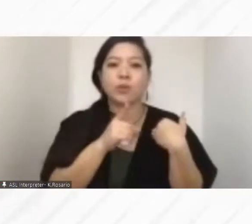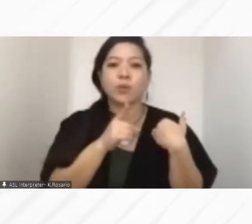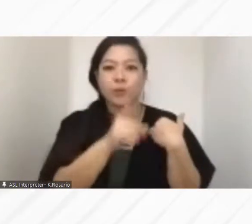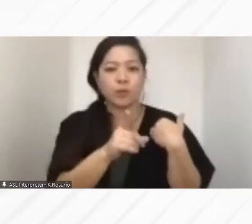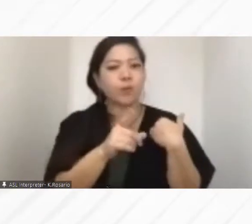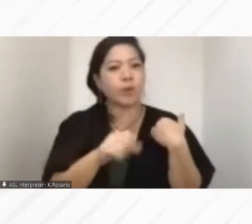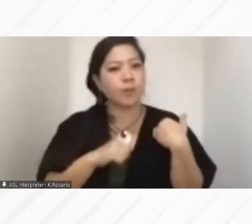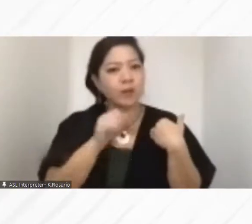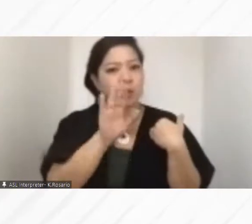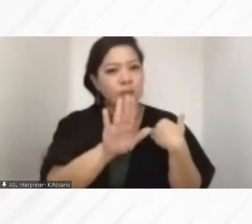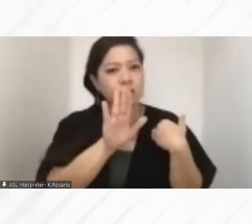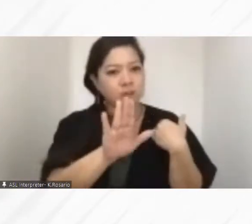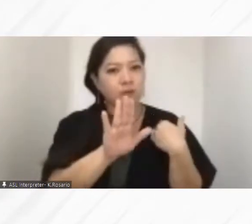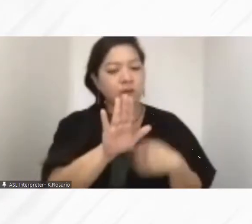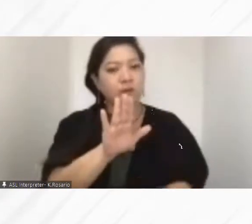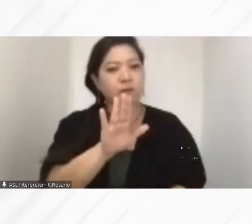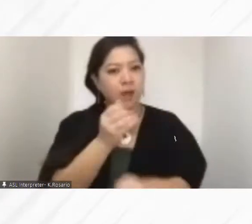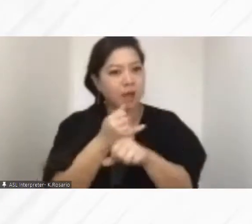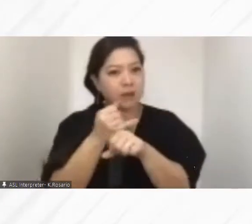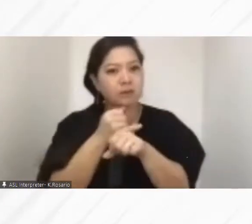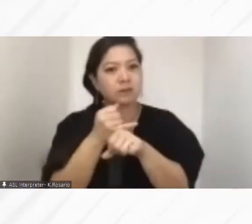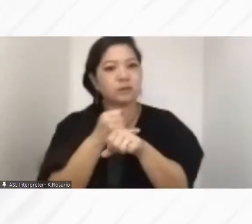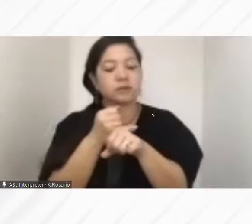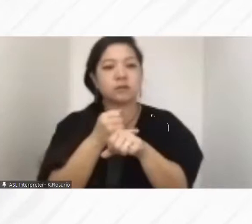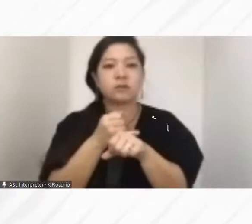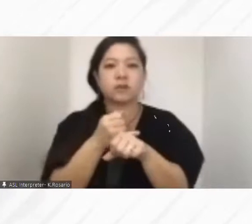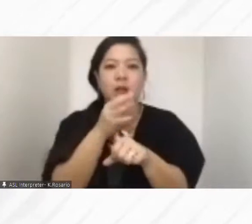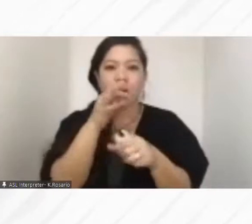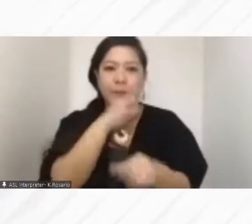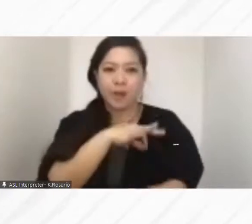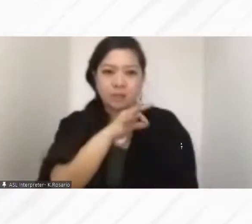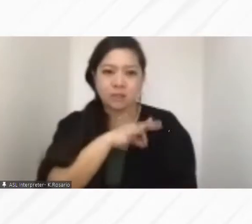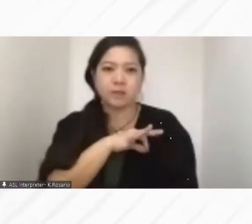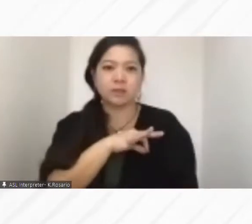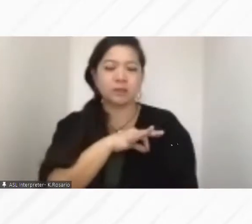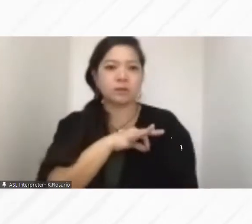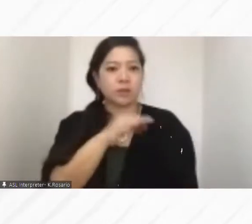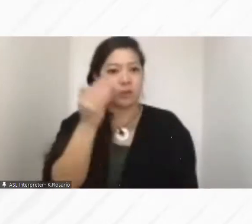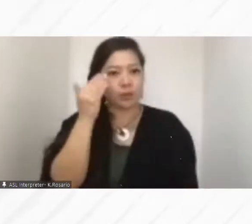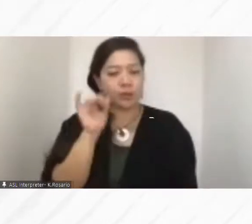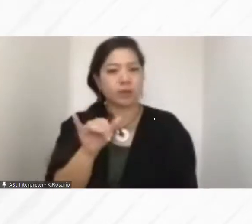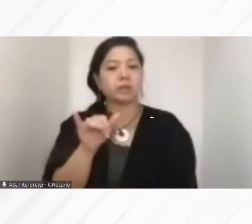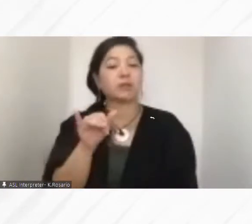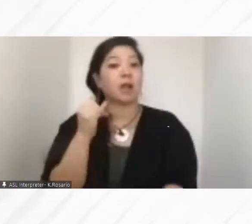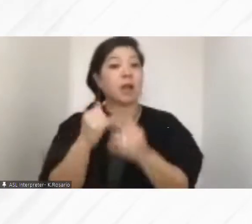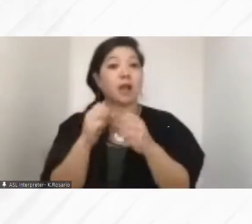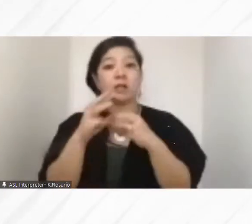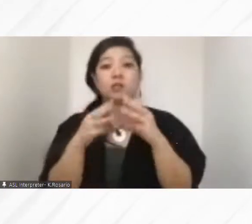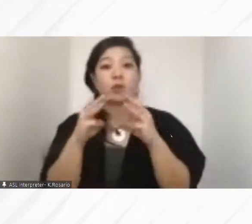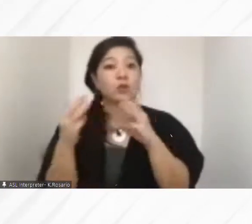prided yourselves on your participation in the last World War that we had in this